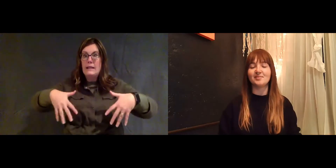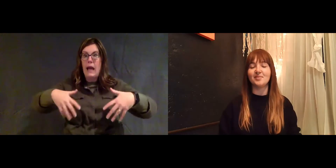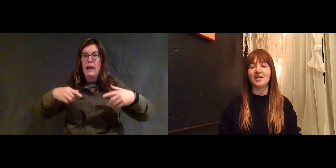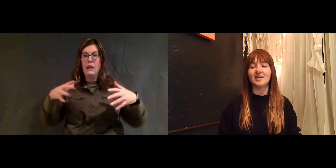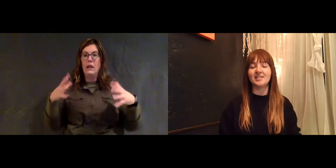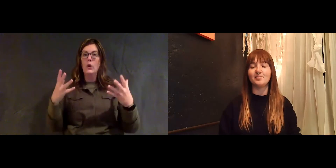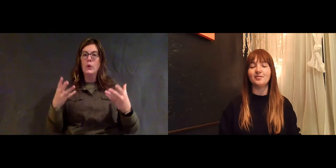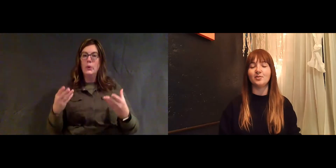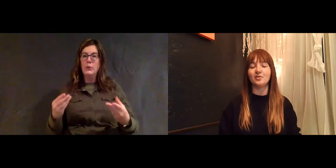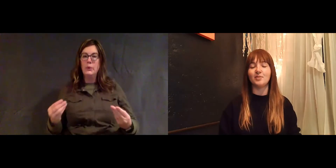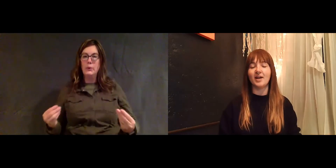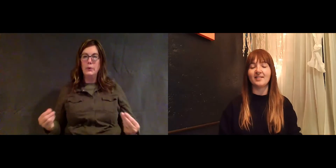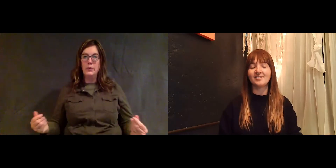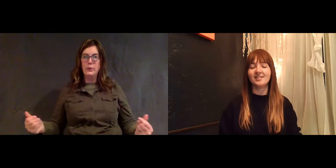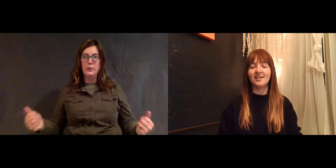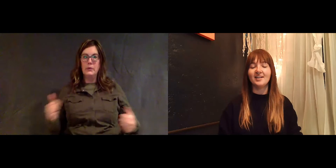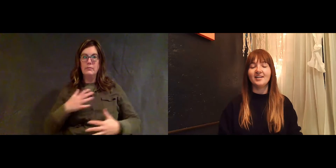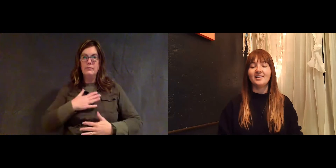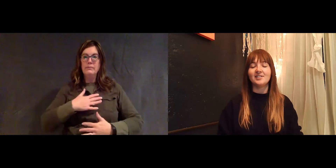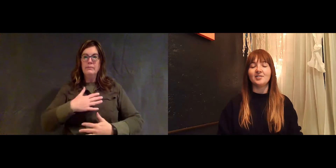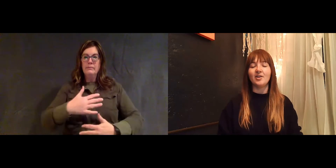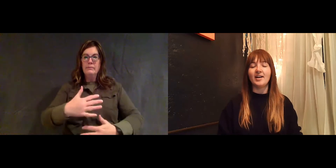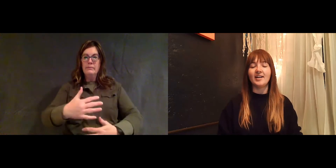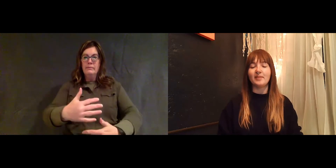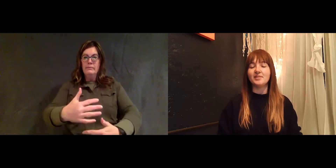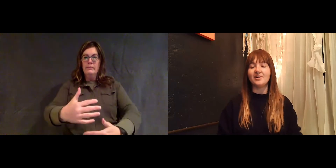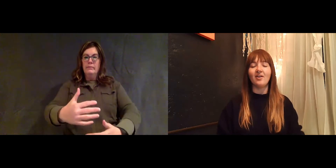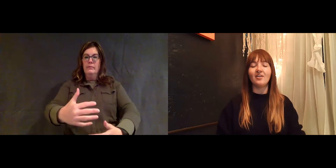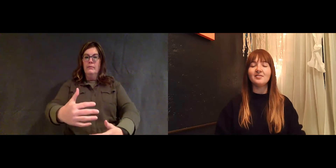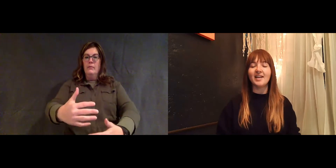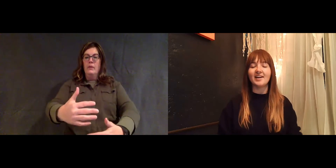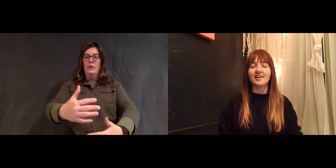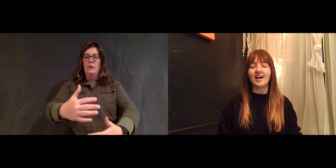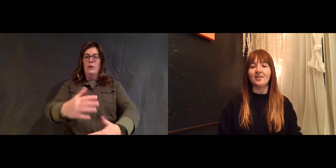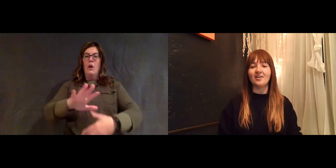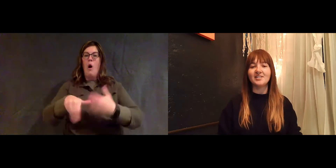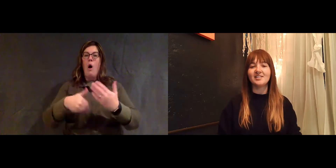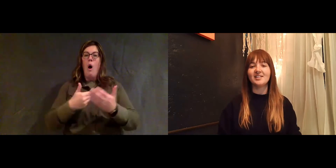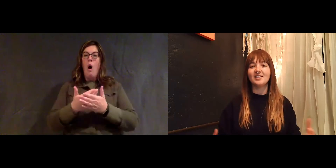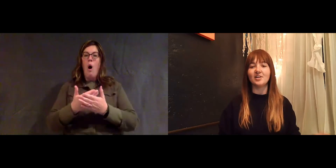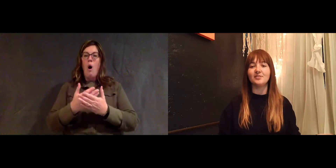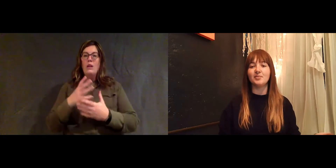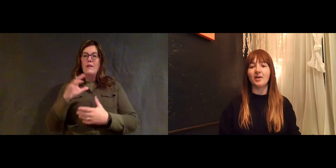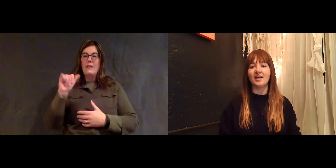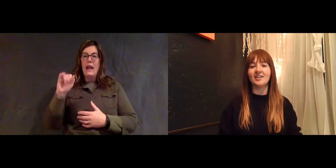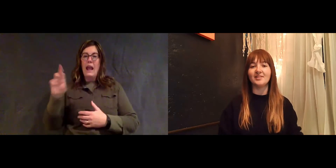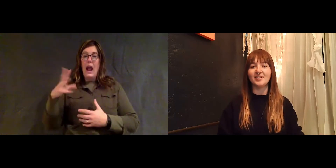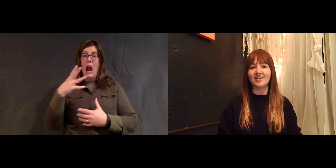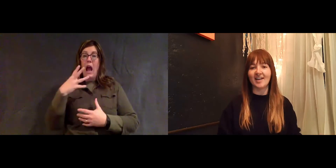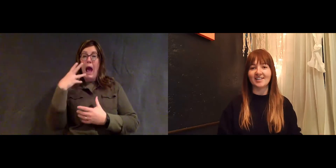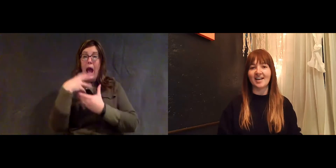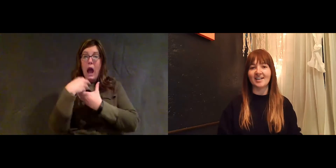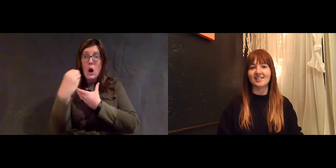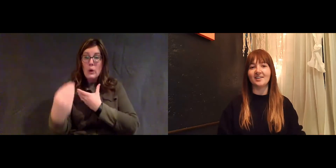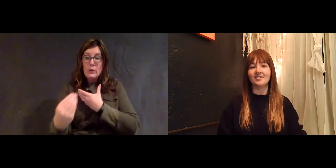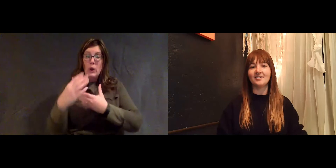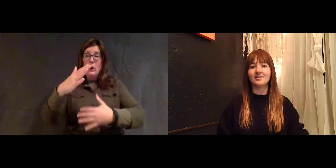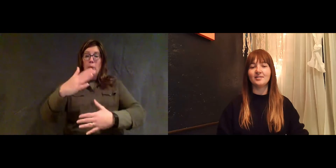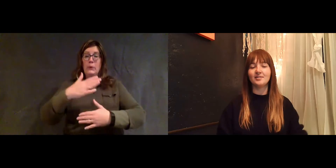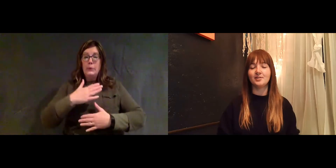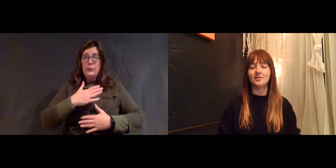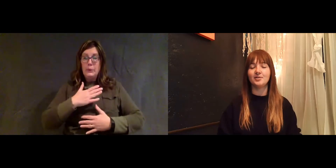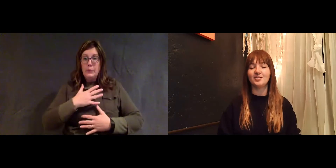take some big, deep, full breaths. So go ahead and empty all of the air out of your body with your next